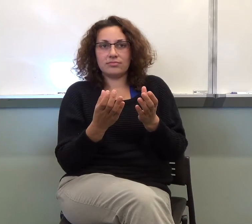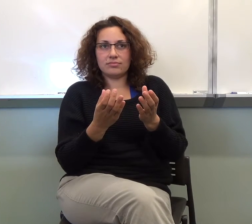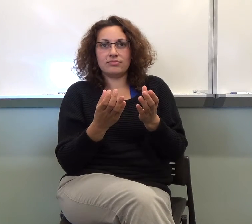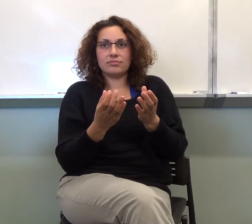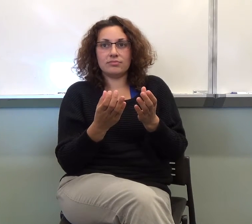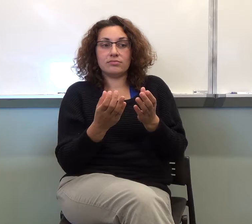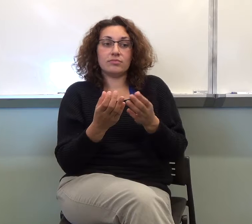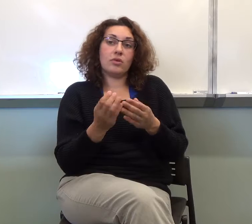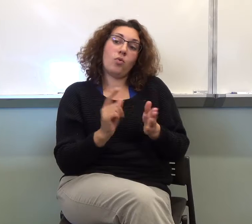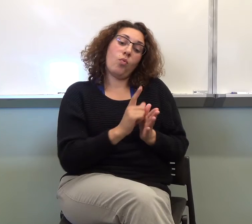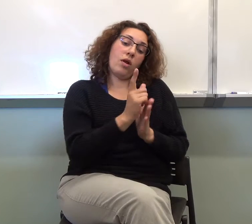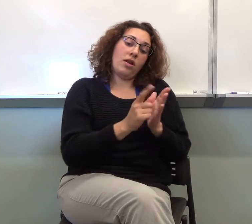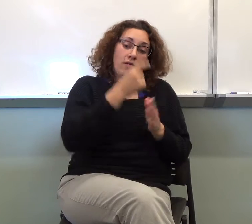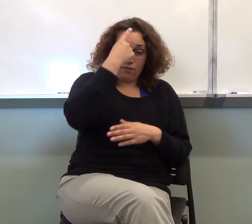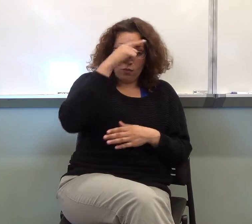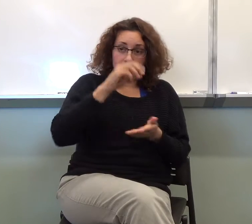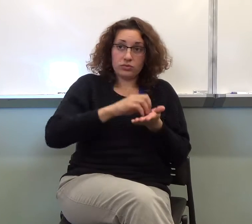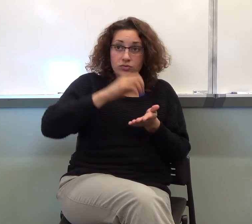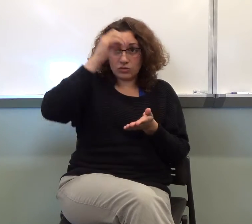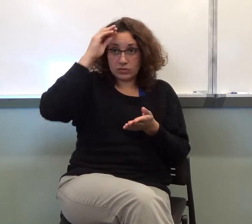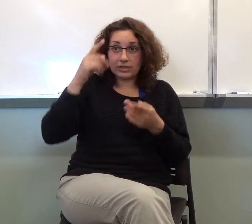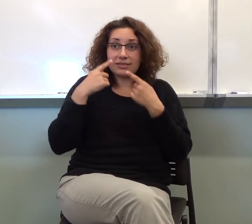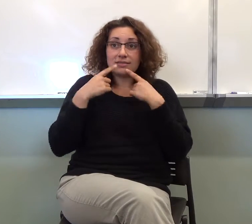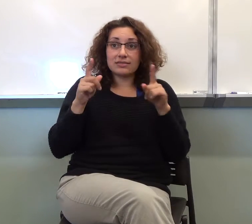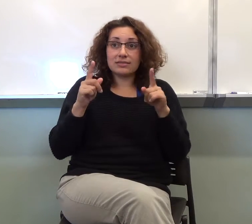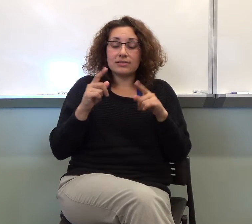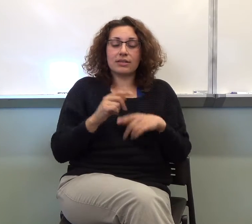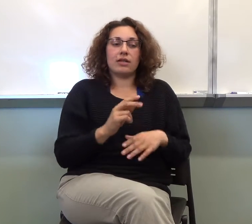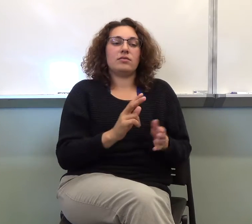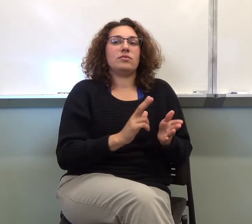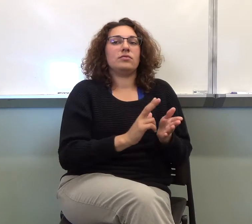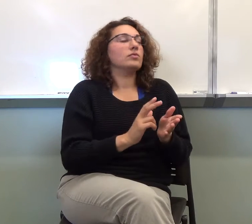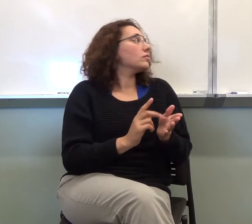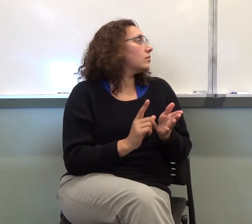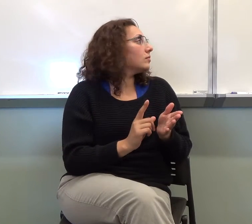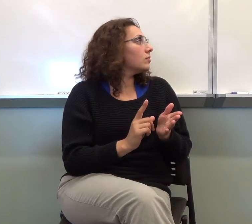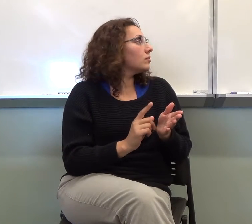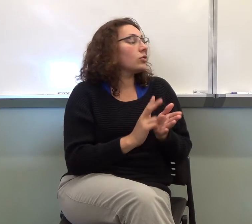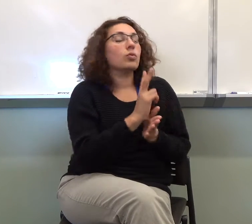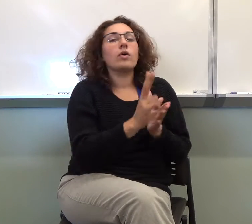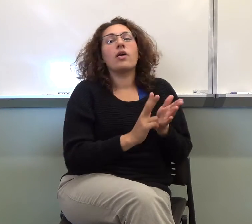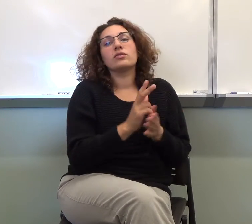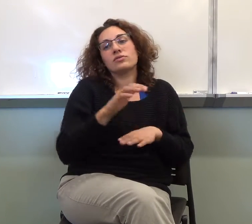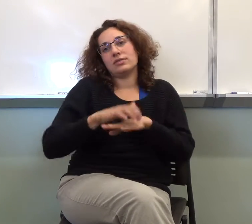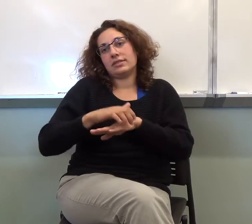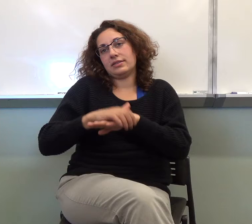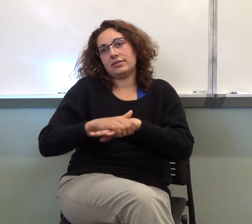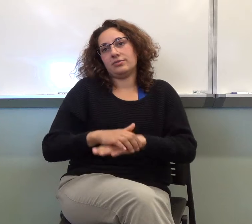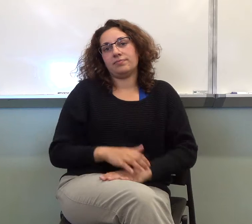for student success and 3 for English. So the first thing we want to do is